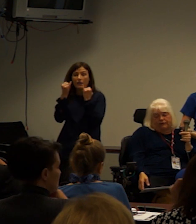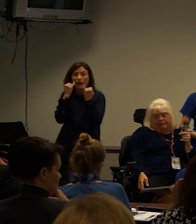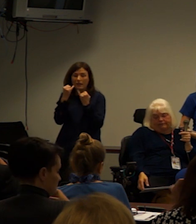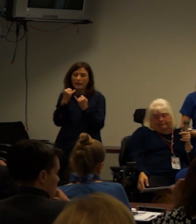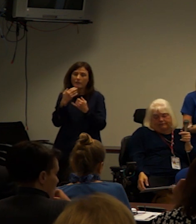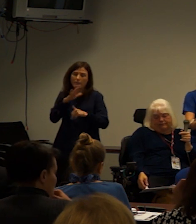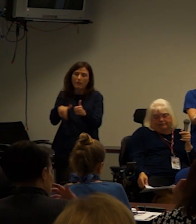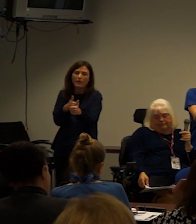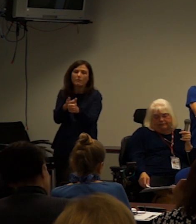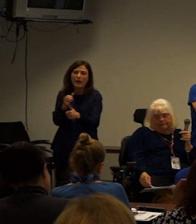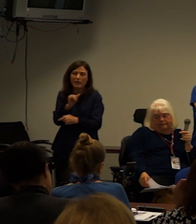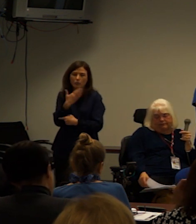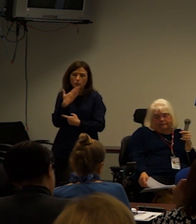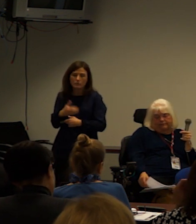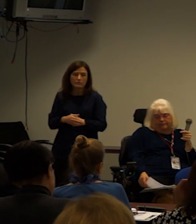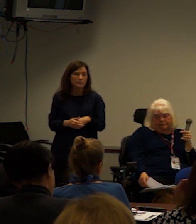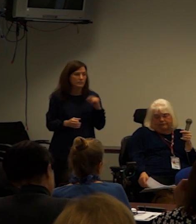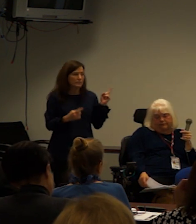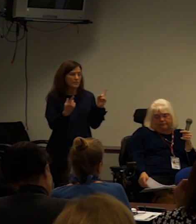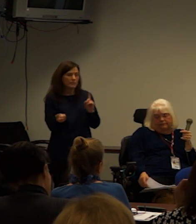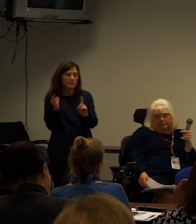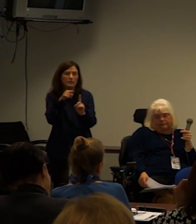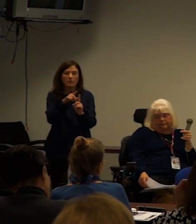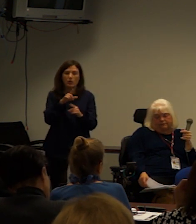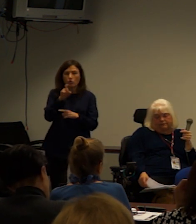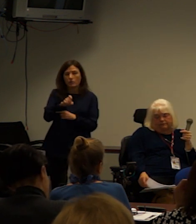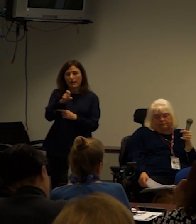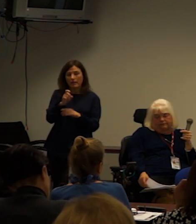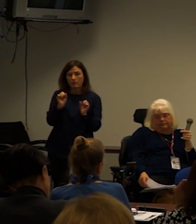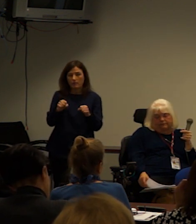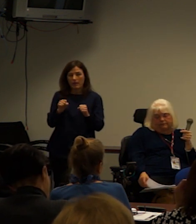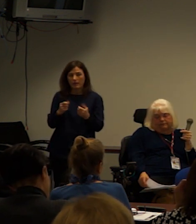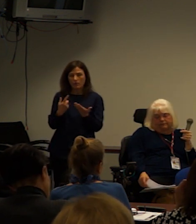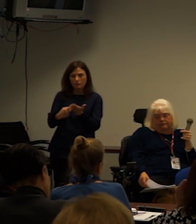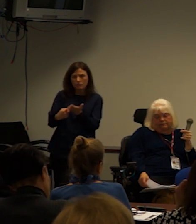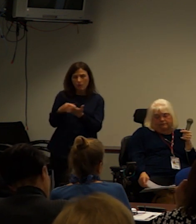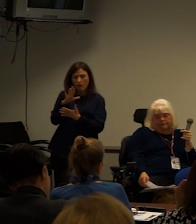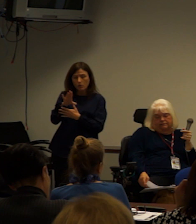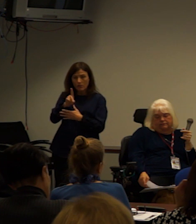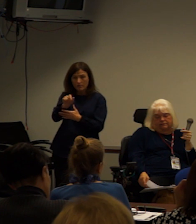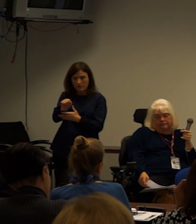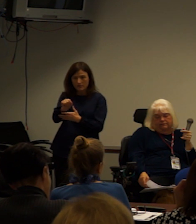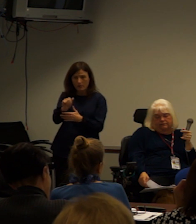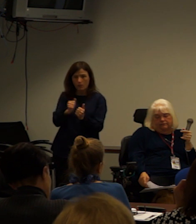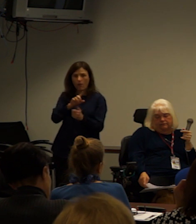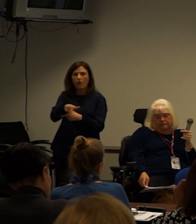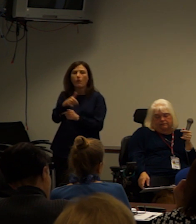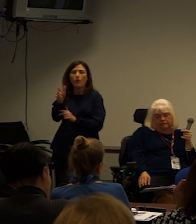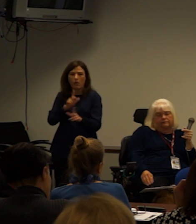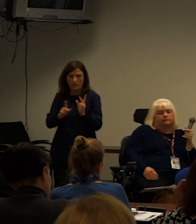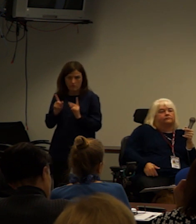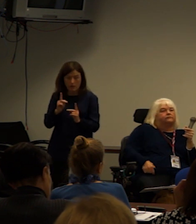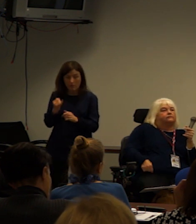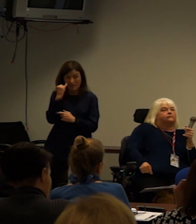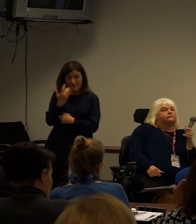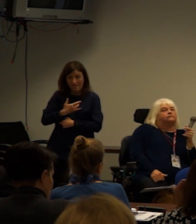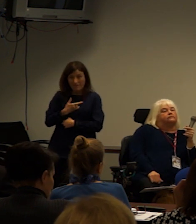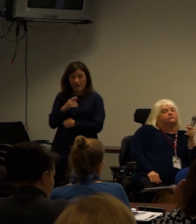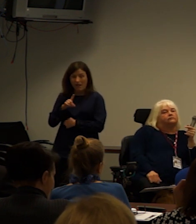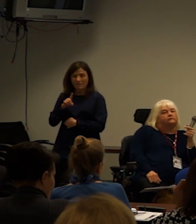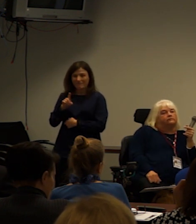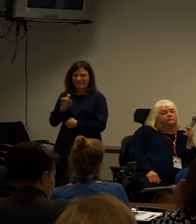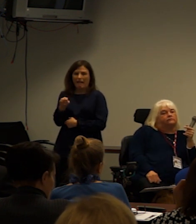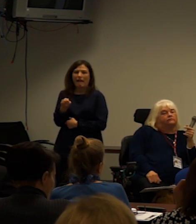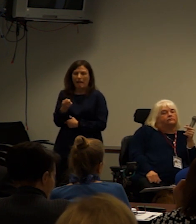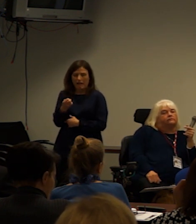good idea, too. And this goes back to, you need to be able to discuss your disability with other people. And if you feel like you